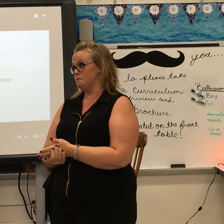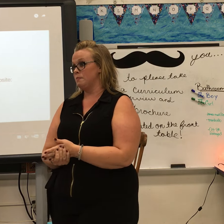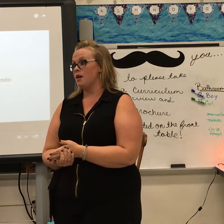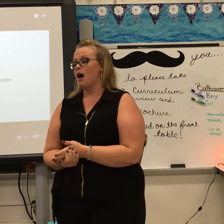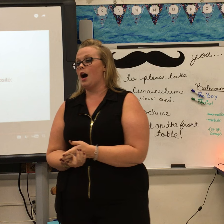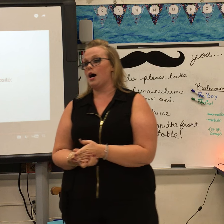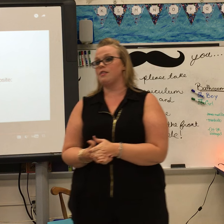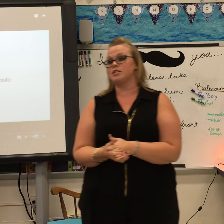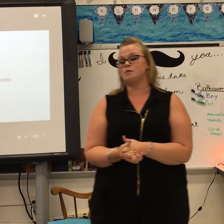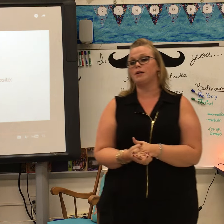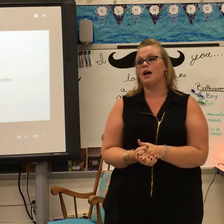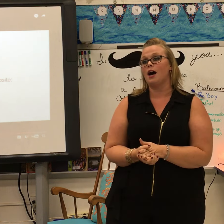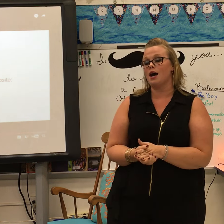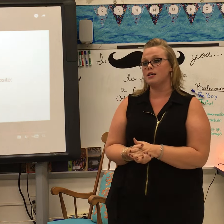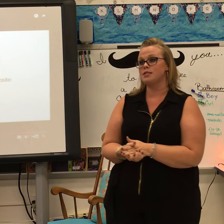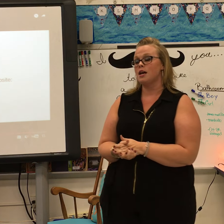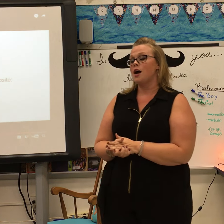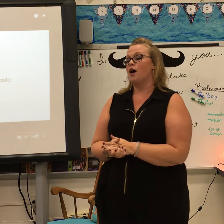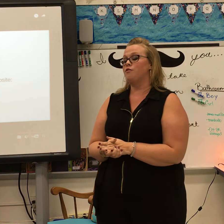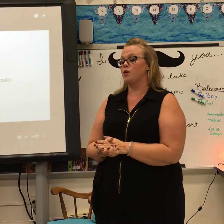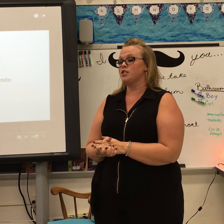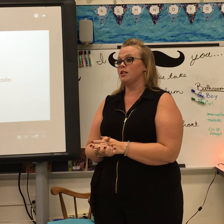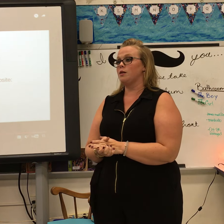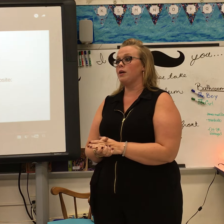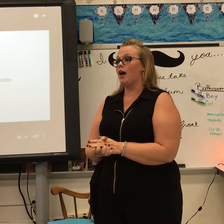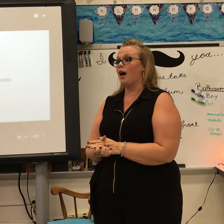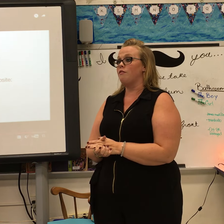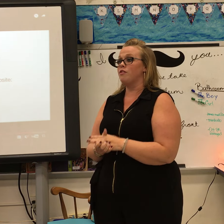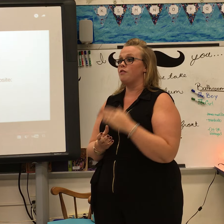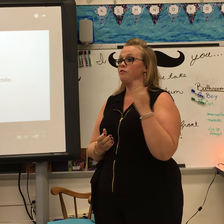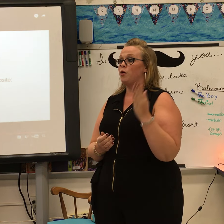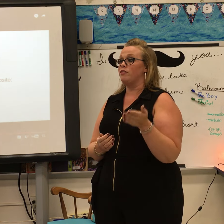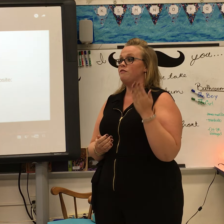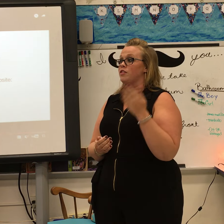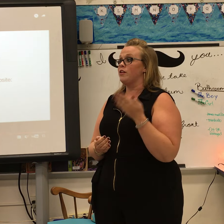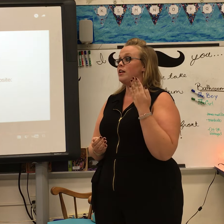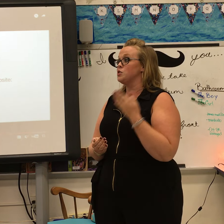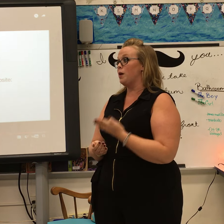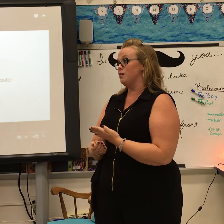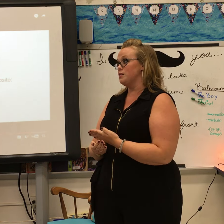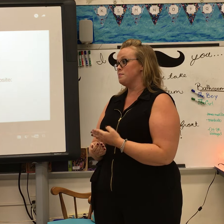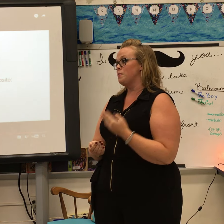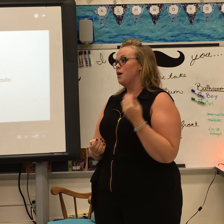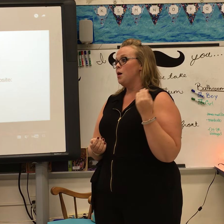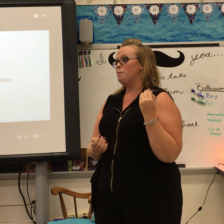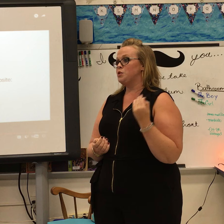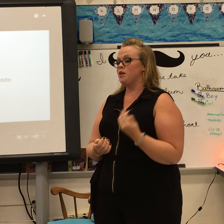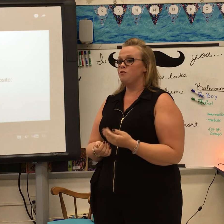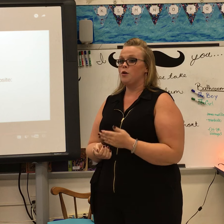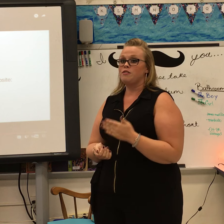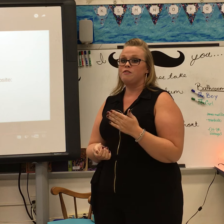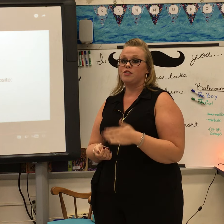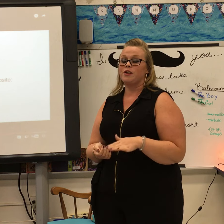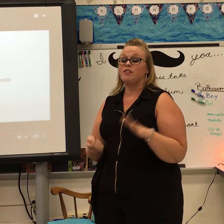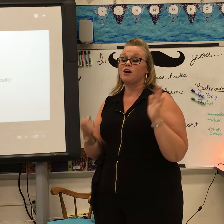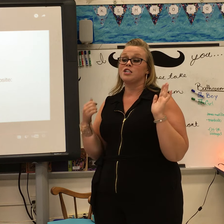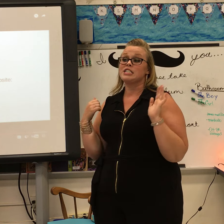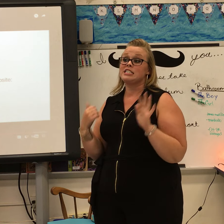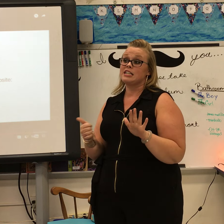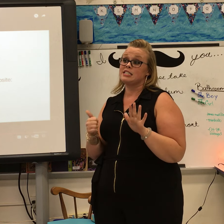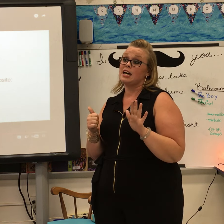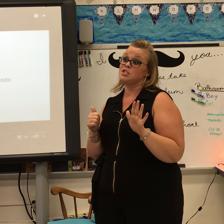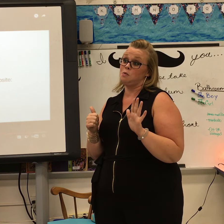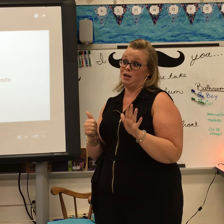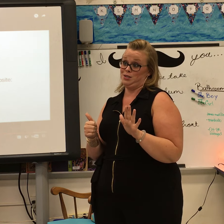studies. This is because, unfortunately, we have the fourth and fifth grade SOLs. Between the fourth and fifth grade, there